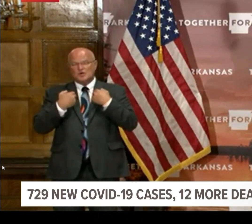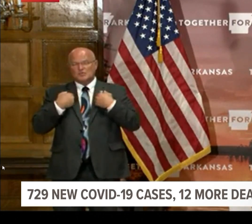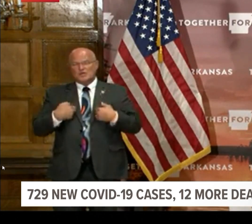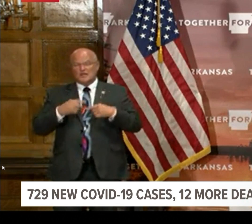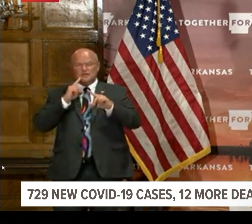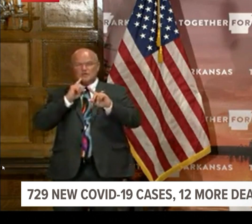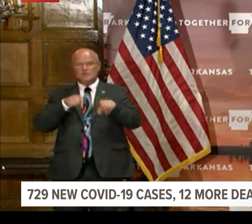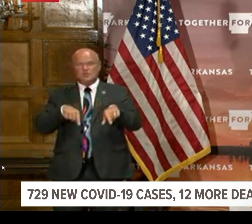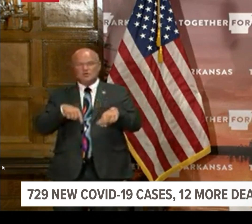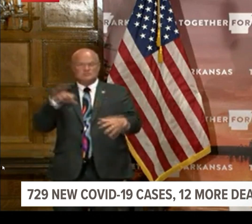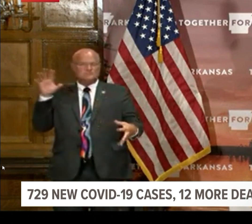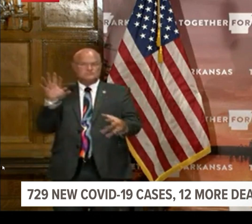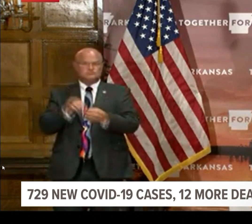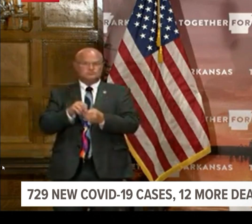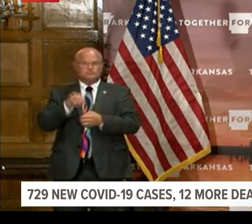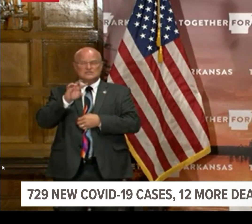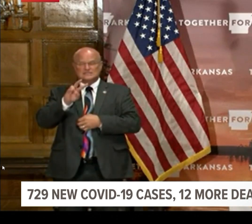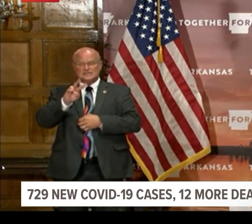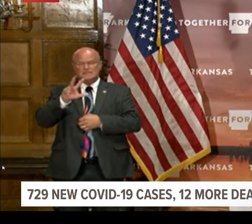reported that there was a total of